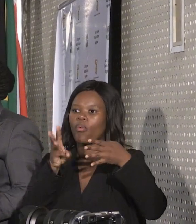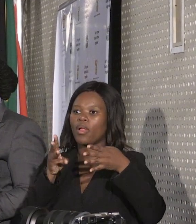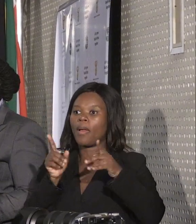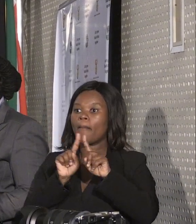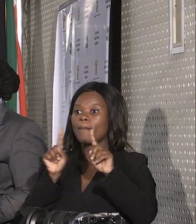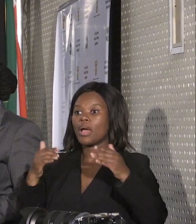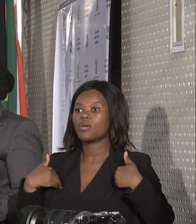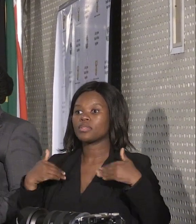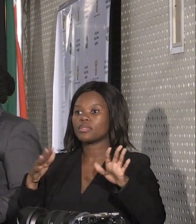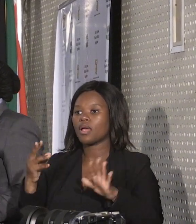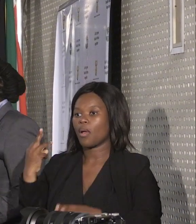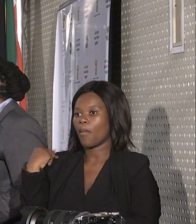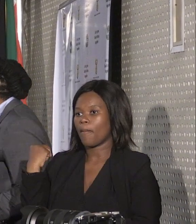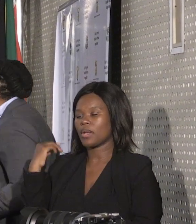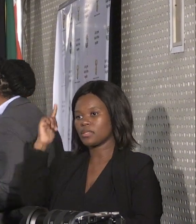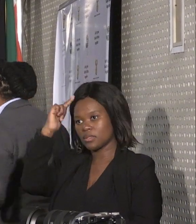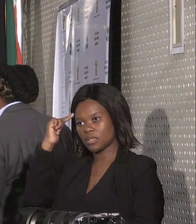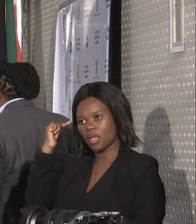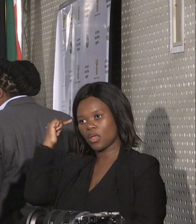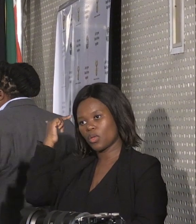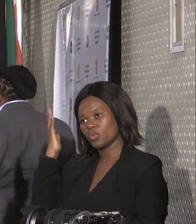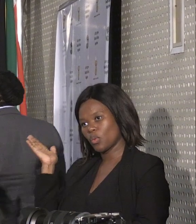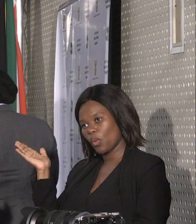we'll start with Minister Zulu.